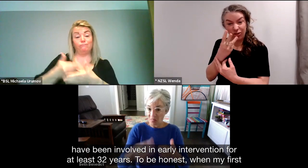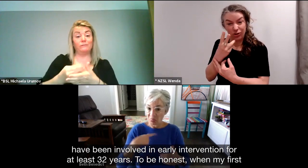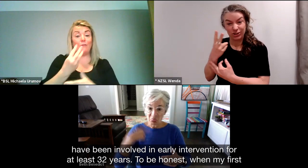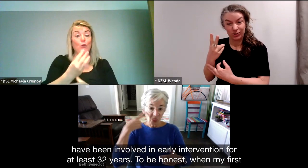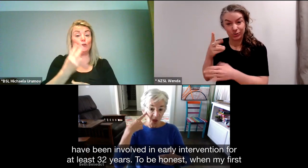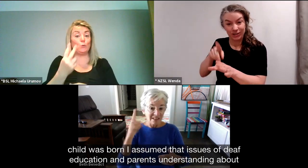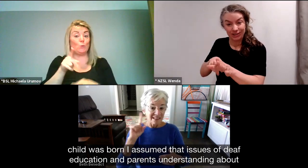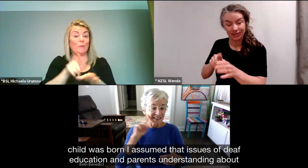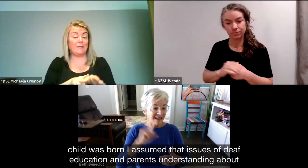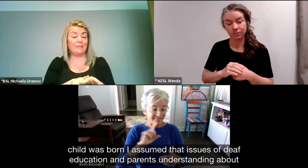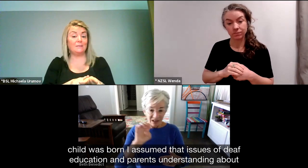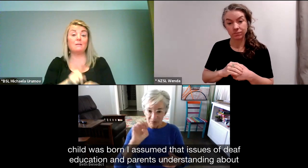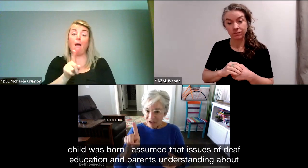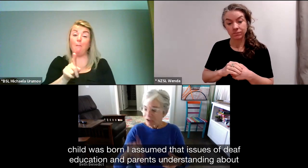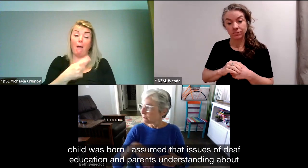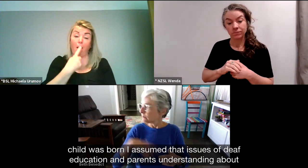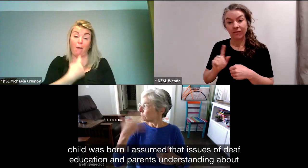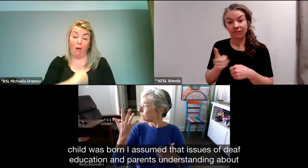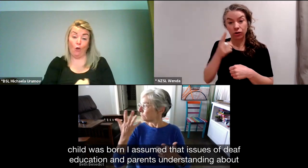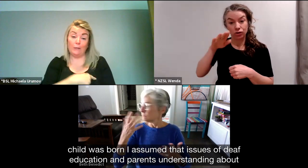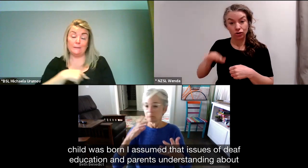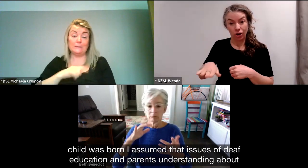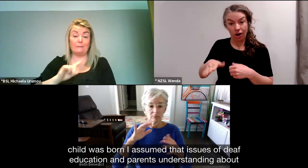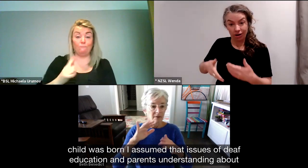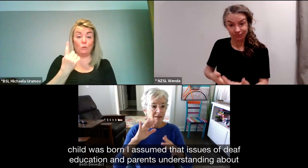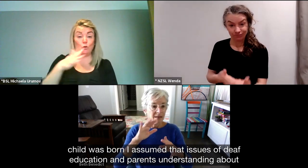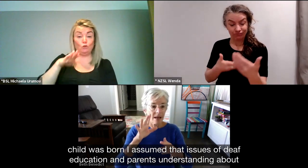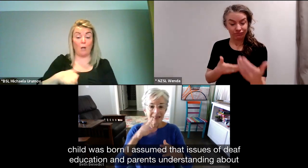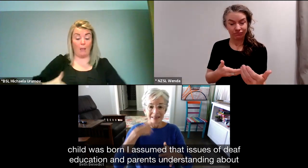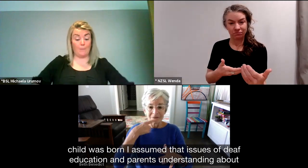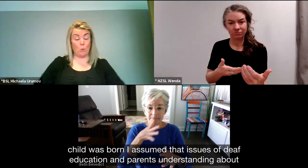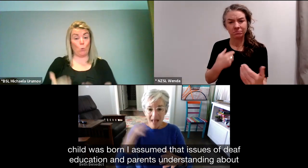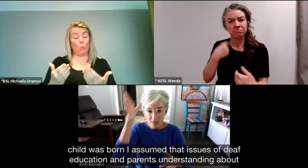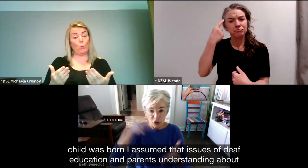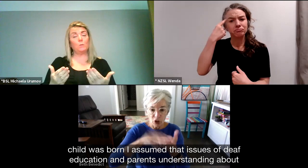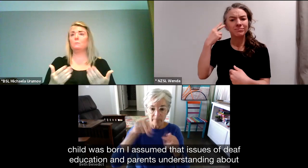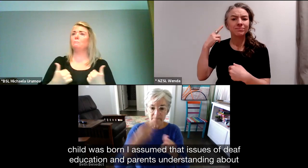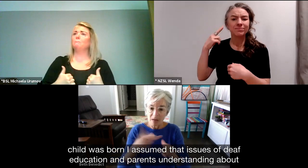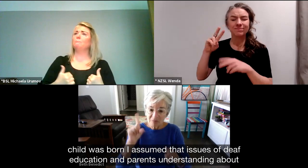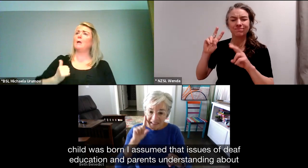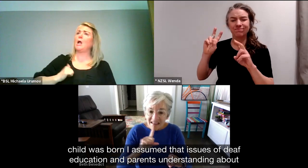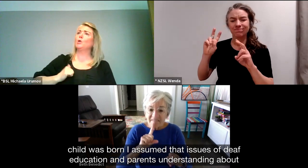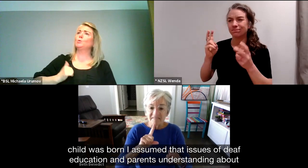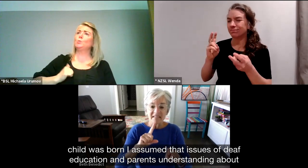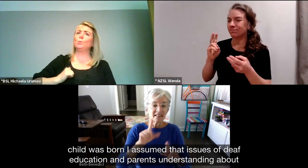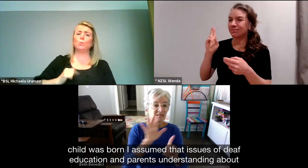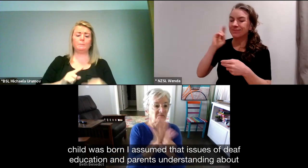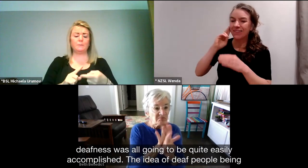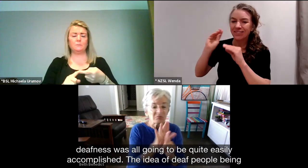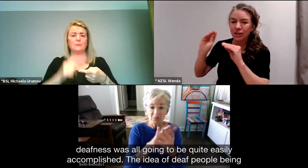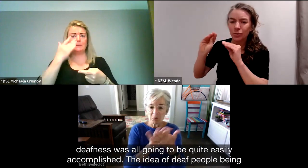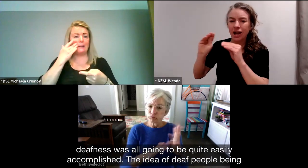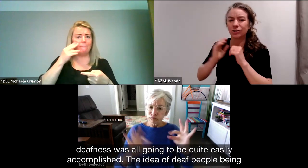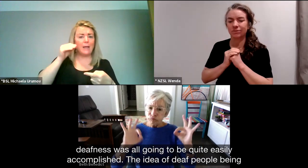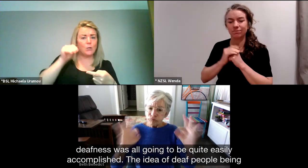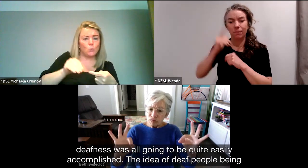when my first child was born, I assumed that issues of deaf education and parents' understanding about